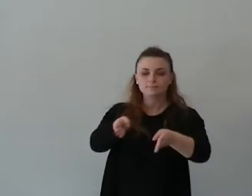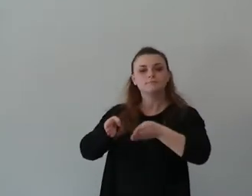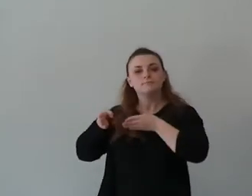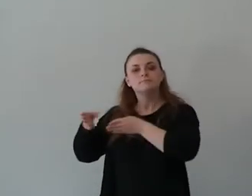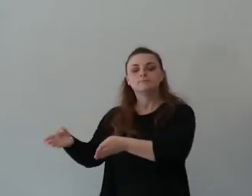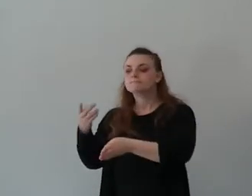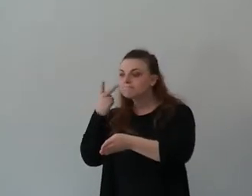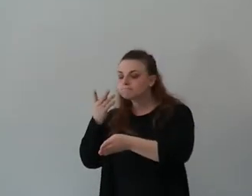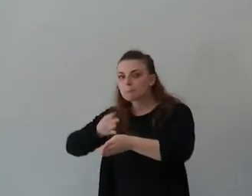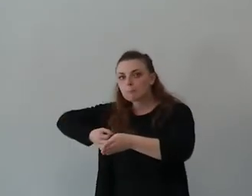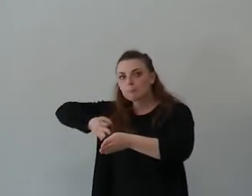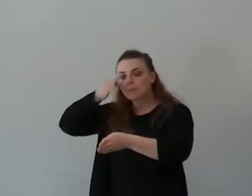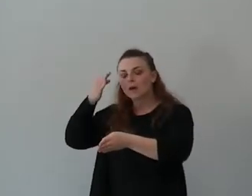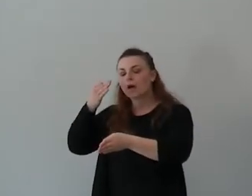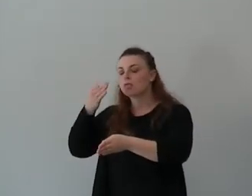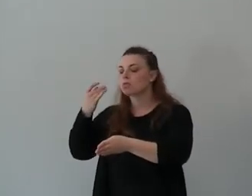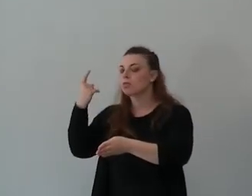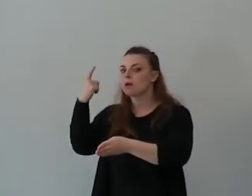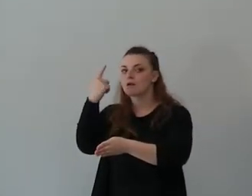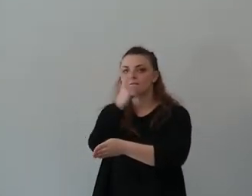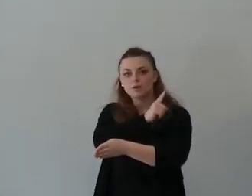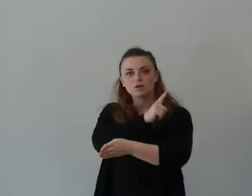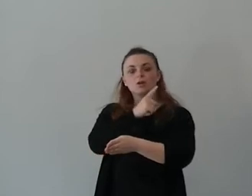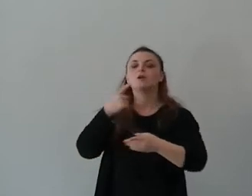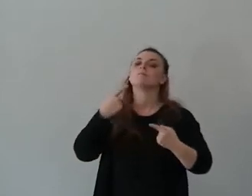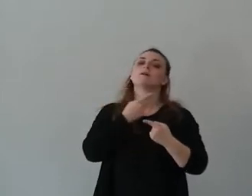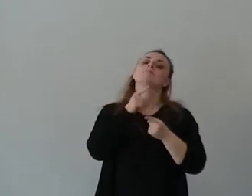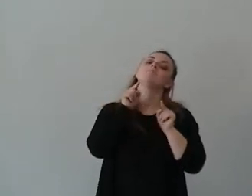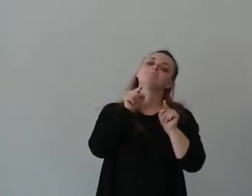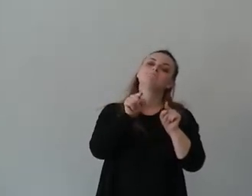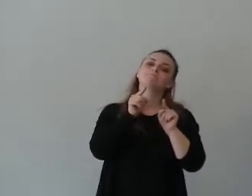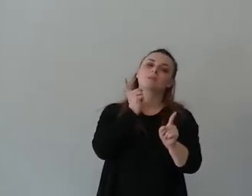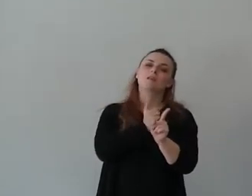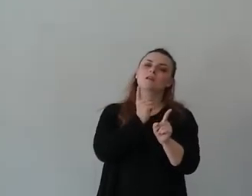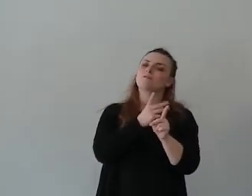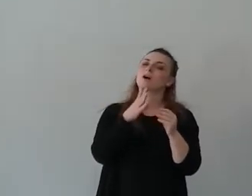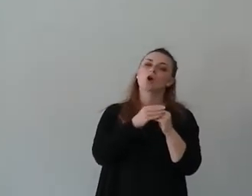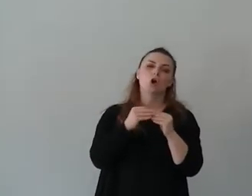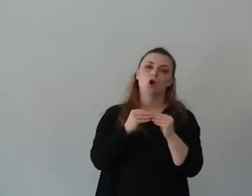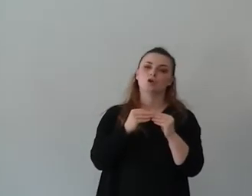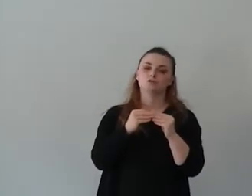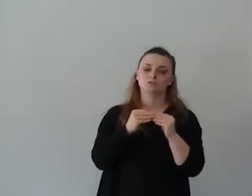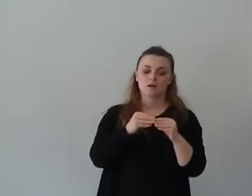spiriti. Affida al Signore le tue opere e i tuoi progetti avranno successo.